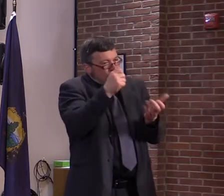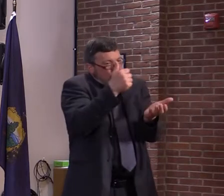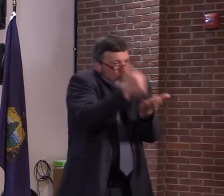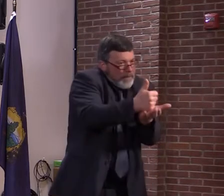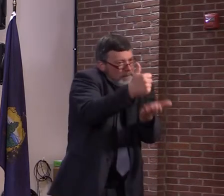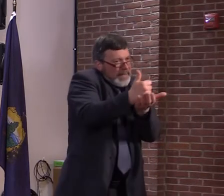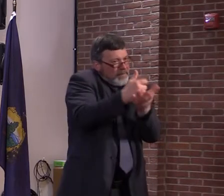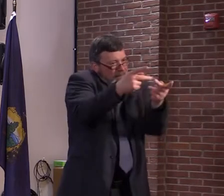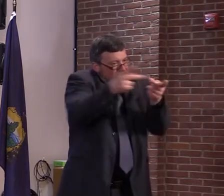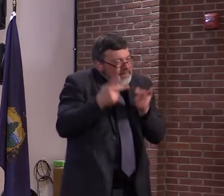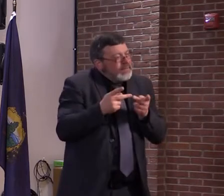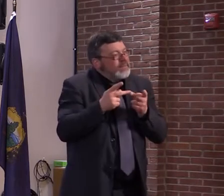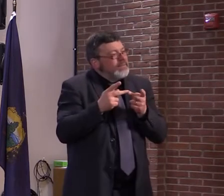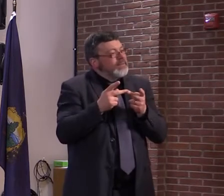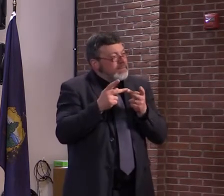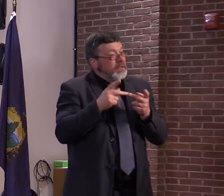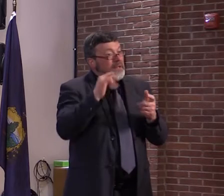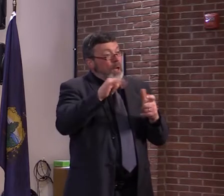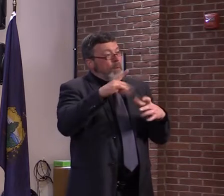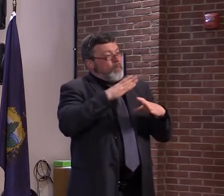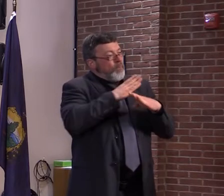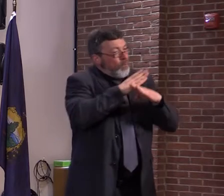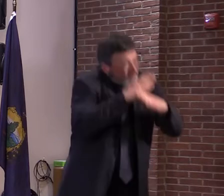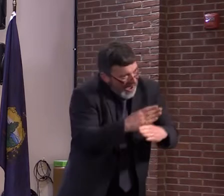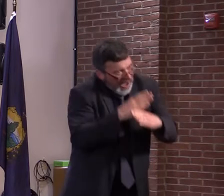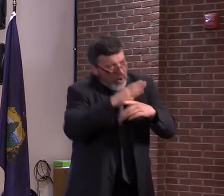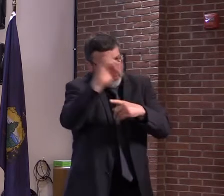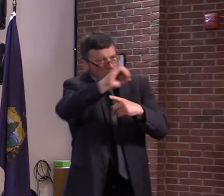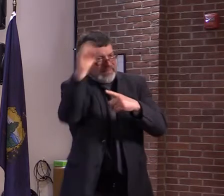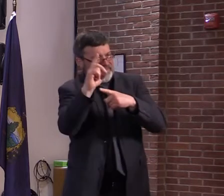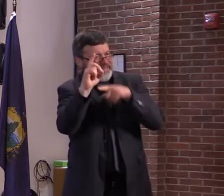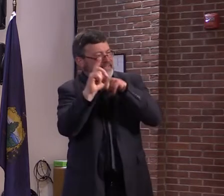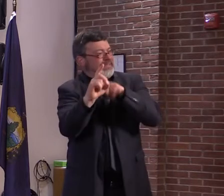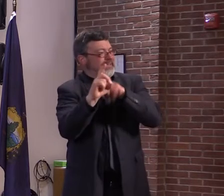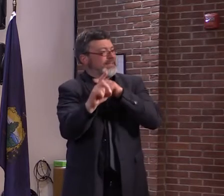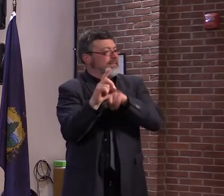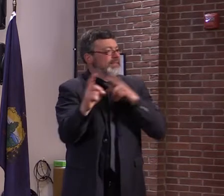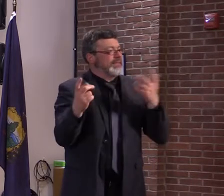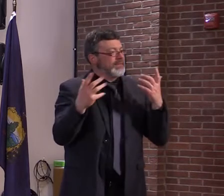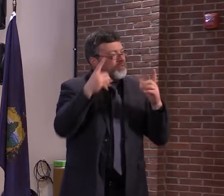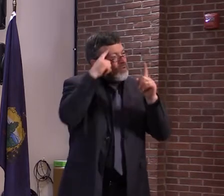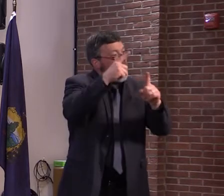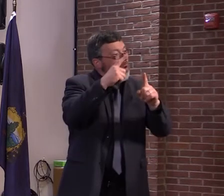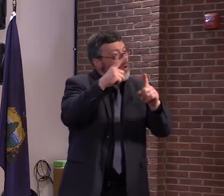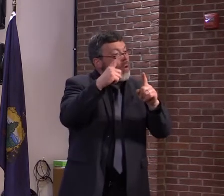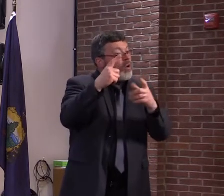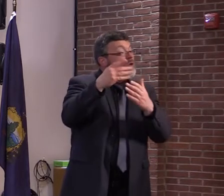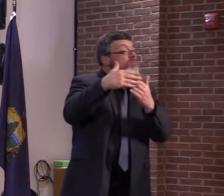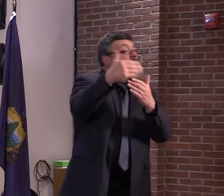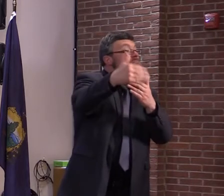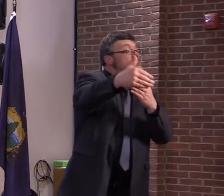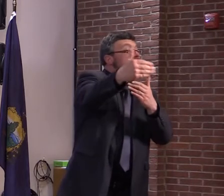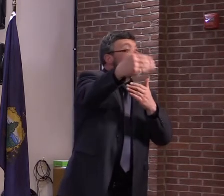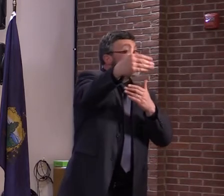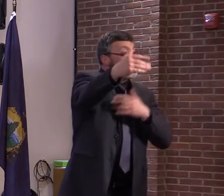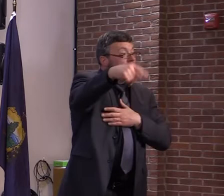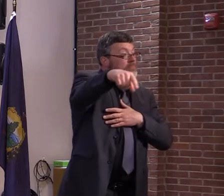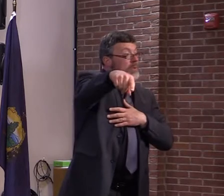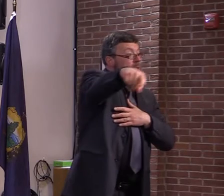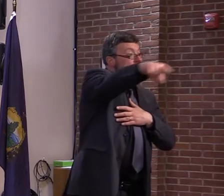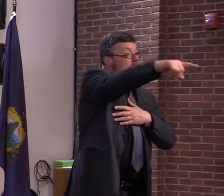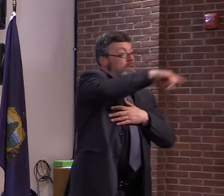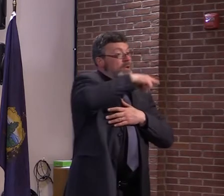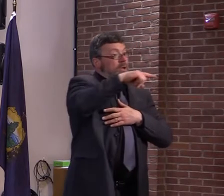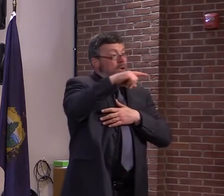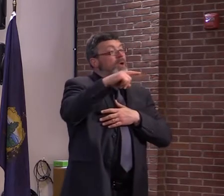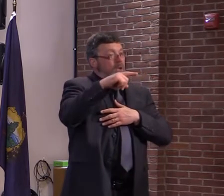this overdose prevention site is a site that can eventually get persons who are willing to get treated